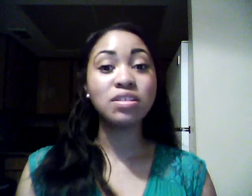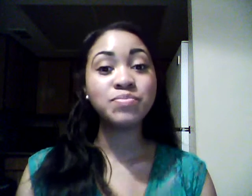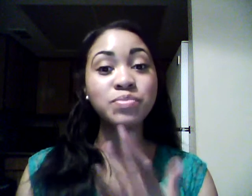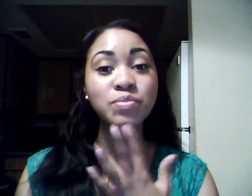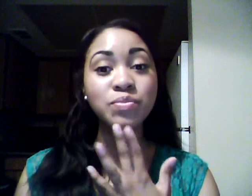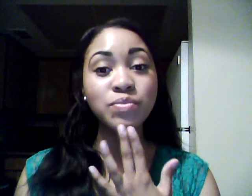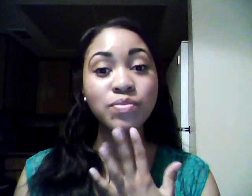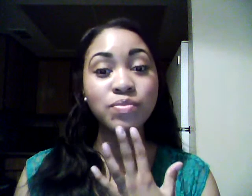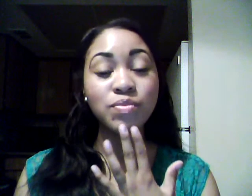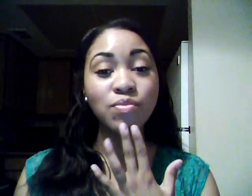color.